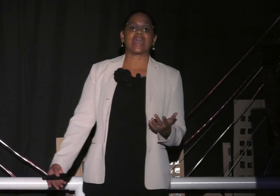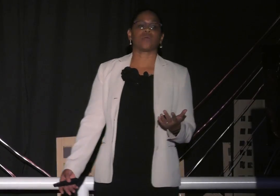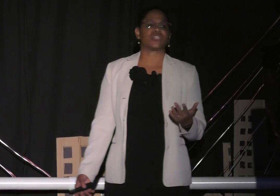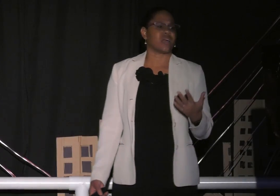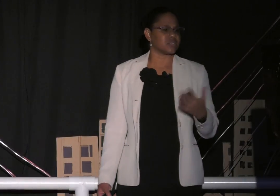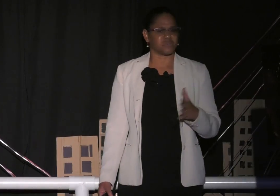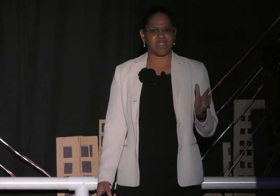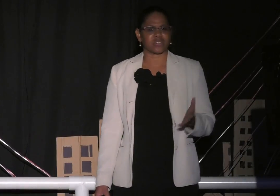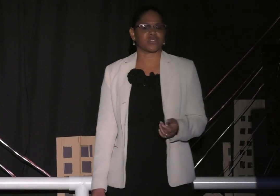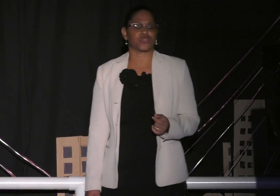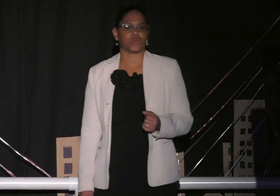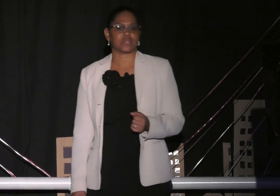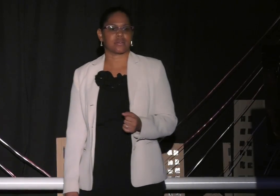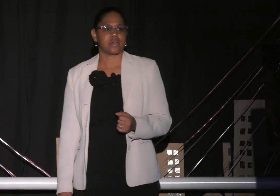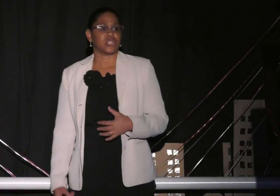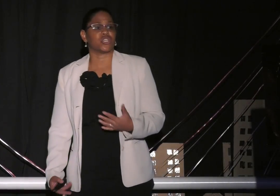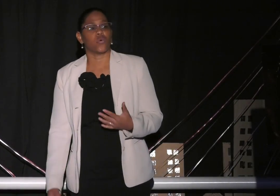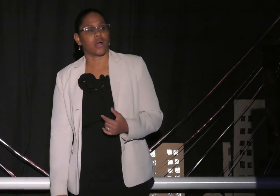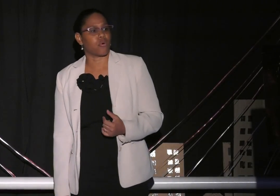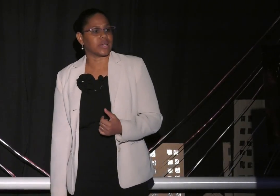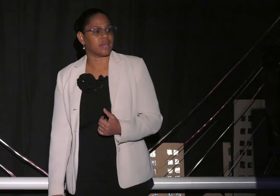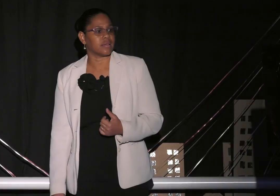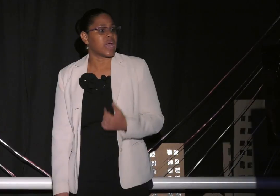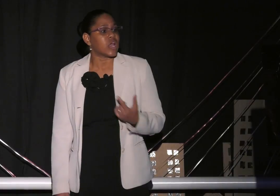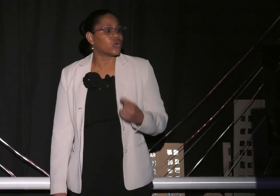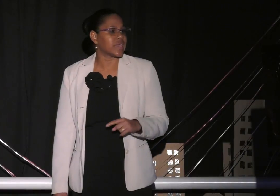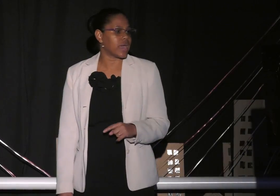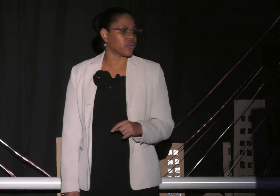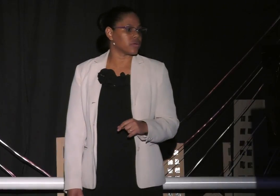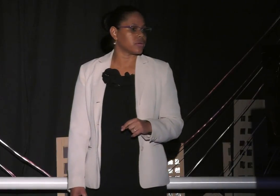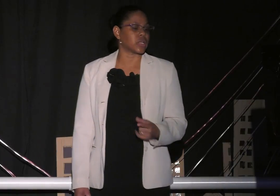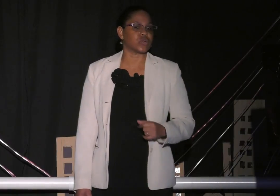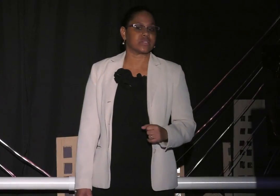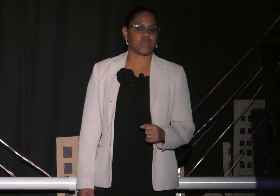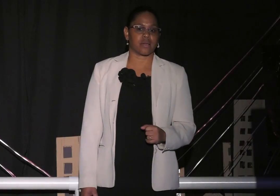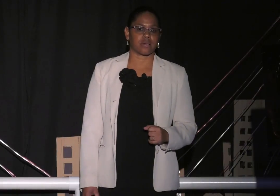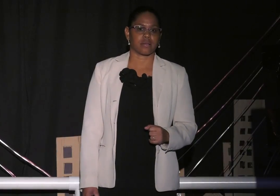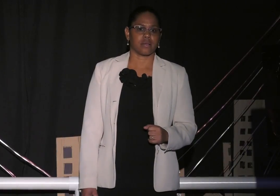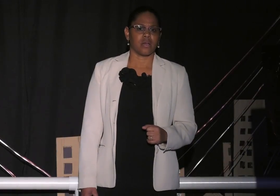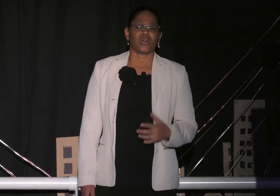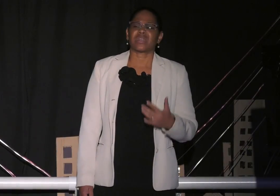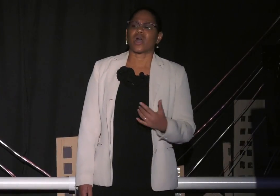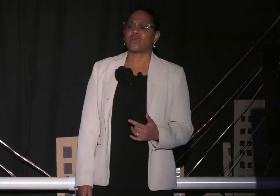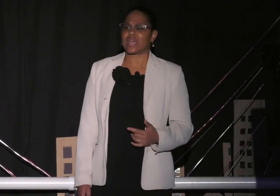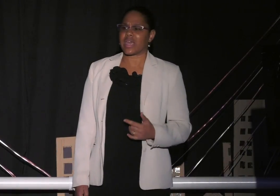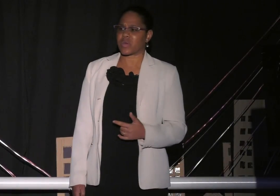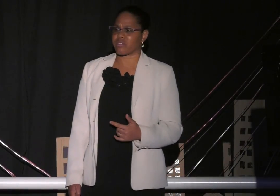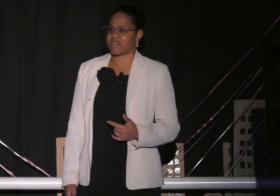ill when she got to 5 or 6 years old, and she woke up one day, couldn't hear, couldn't speak, couldn't communicate with her